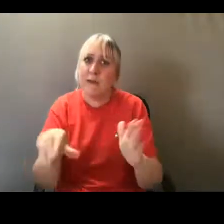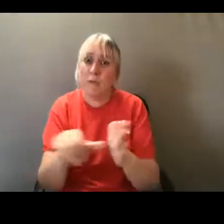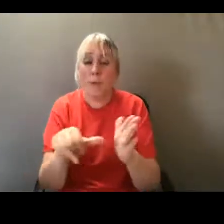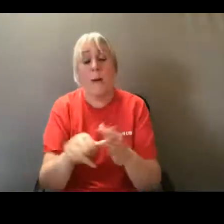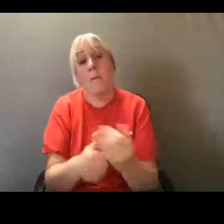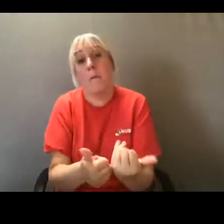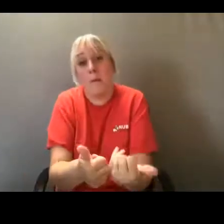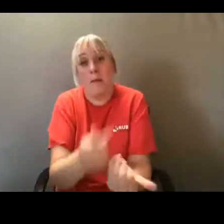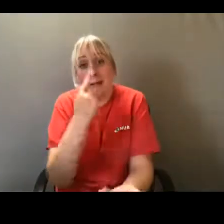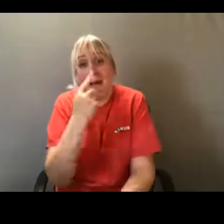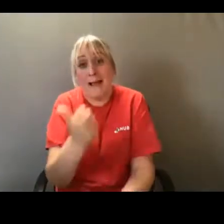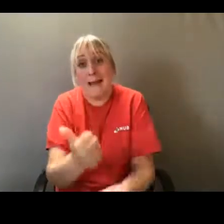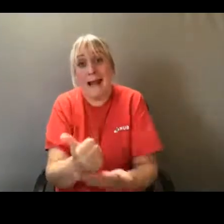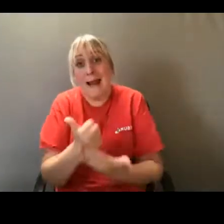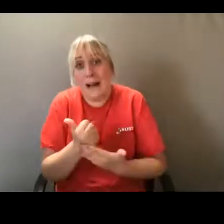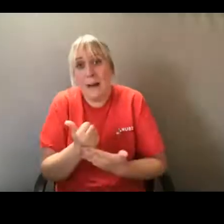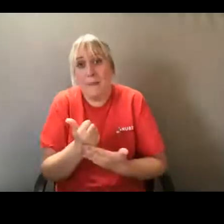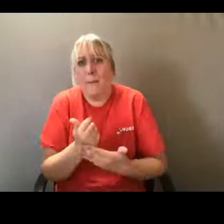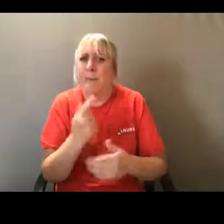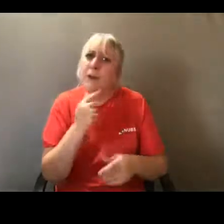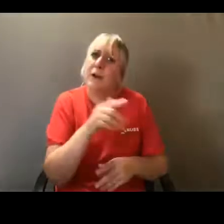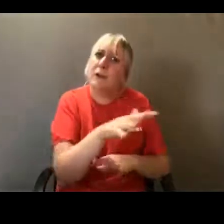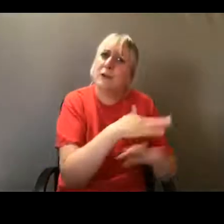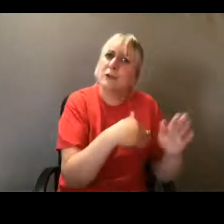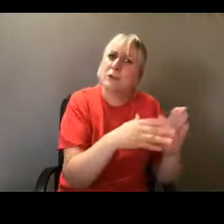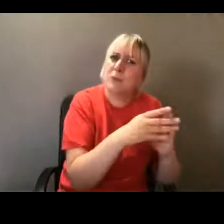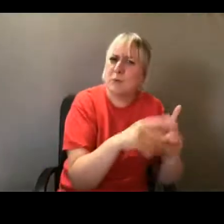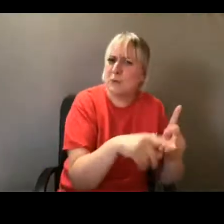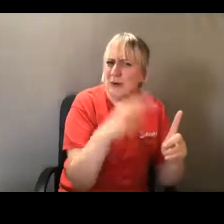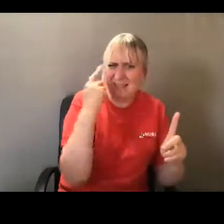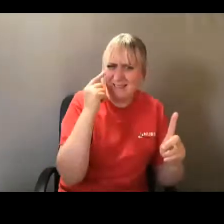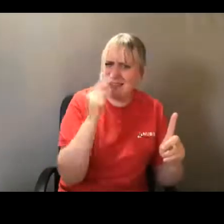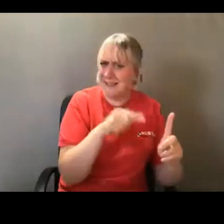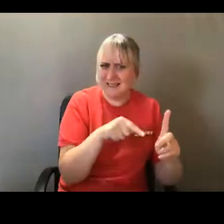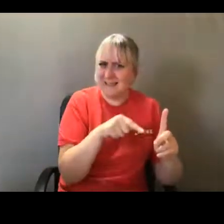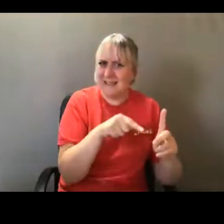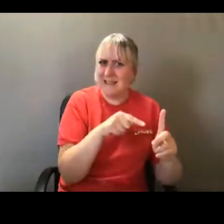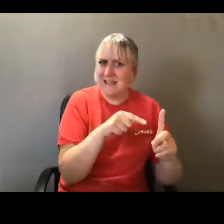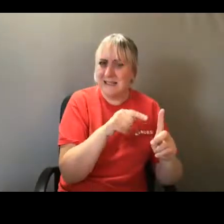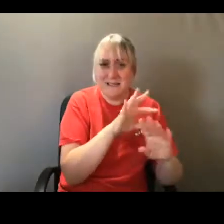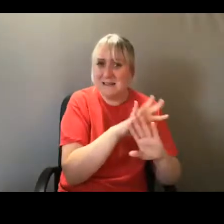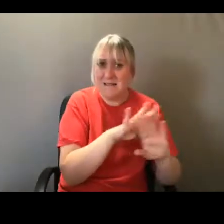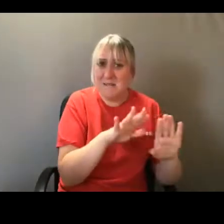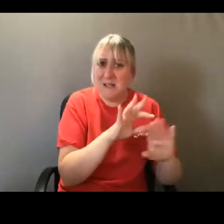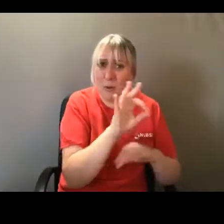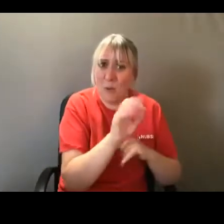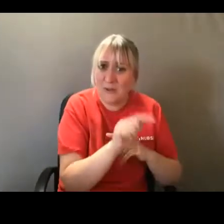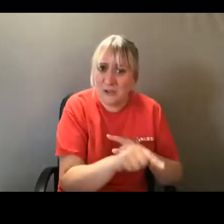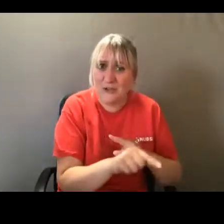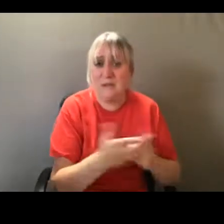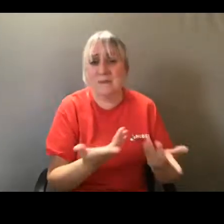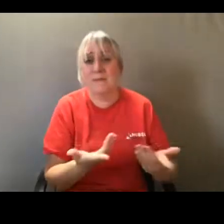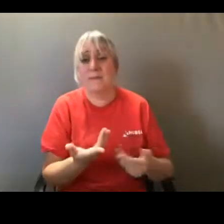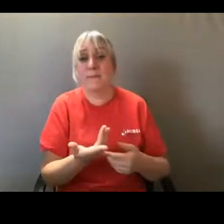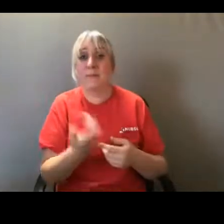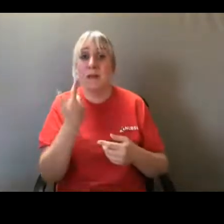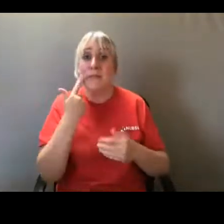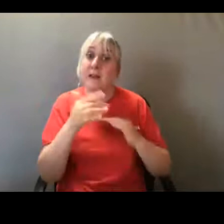helpful to people. But the social model doesn't question that. And actually, I think the social model is really key for questioning why is it that